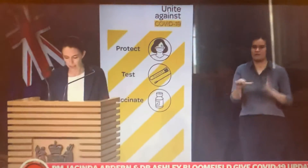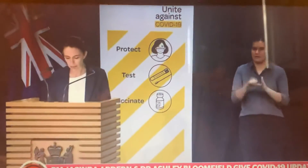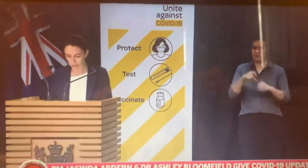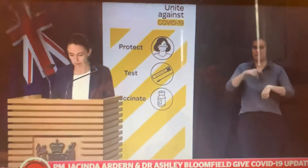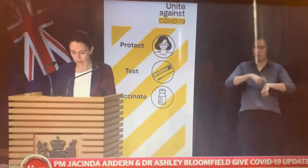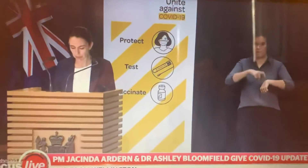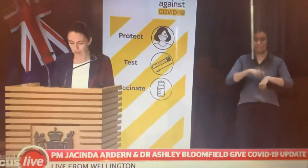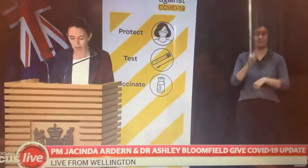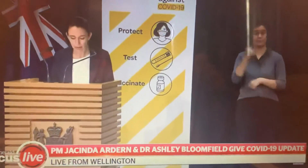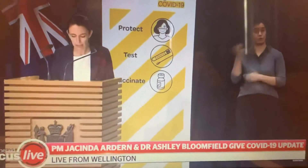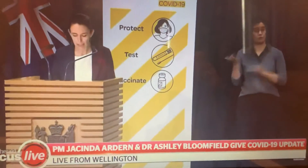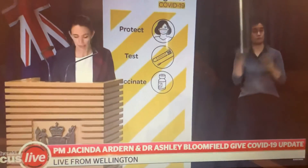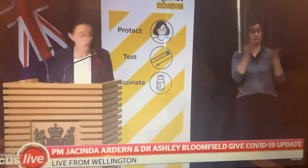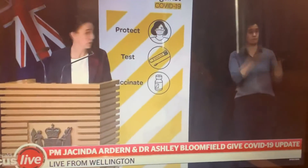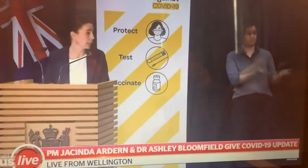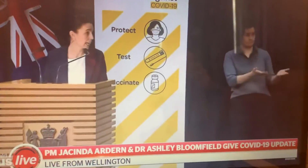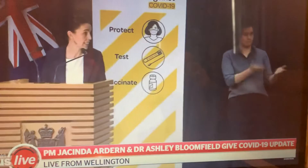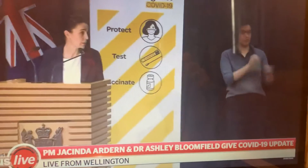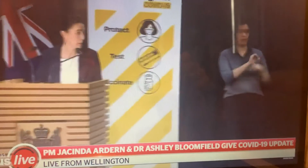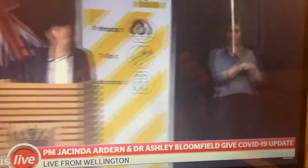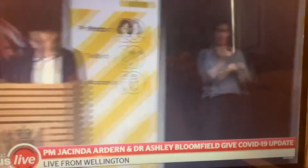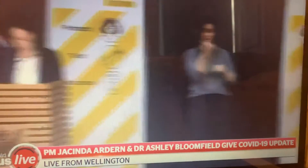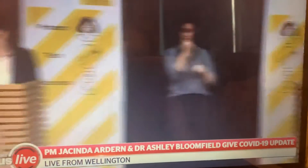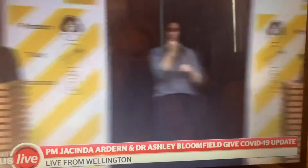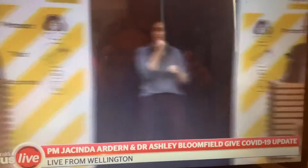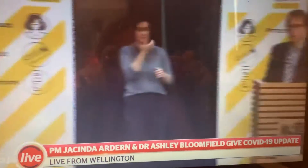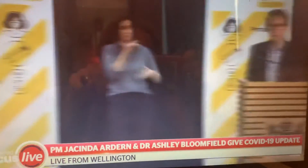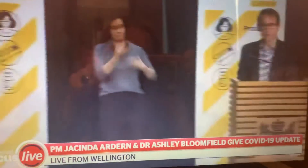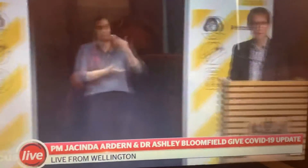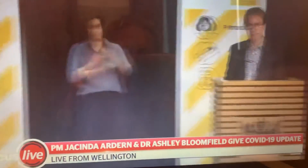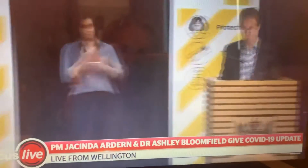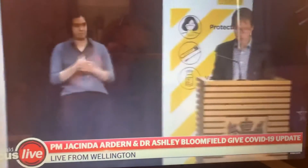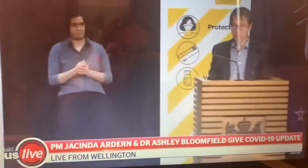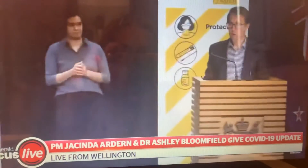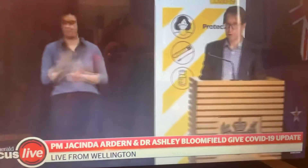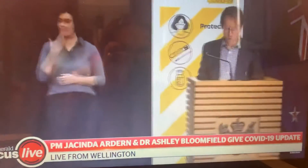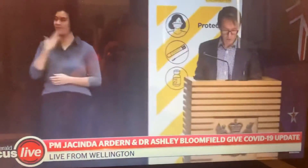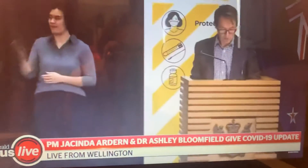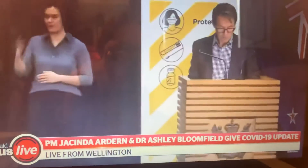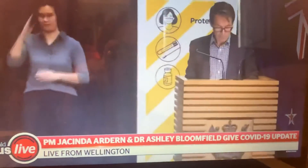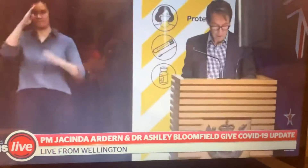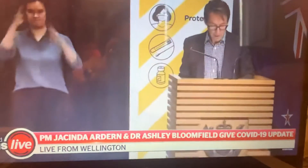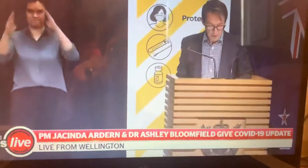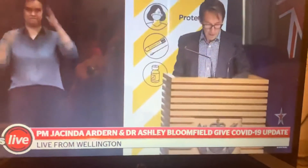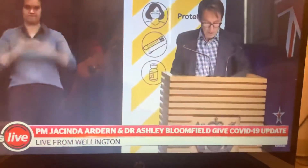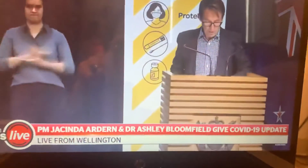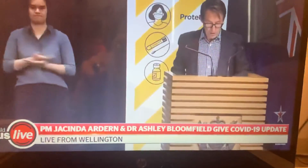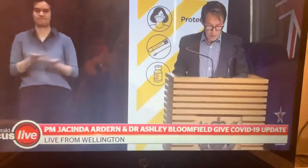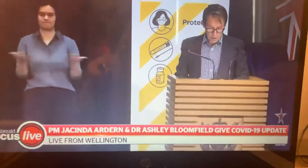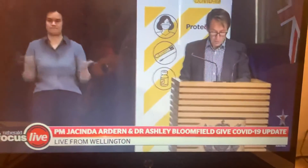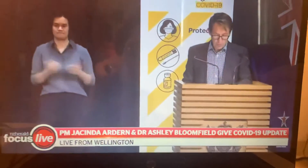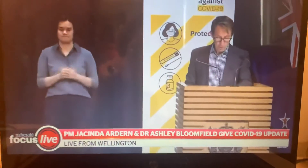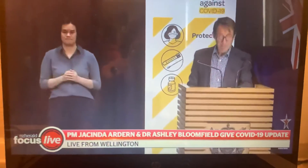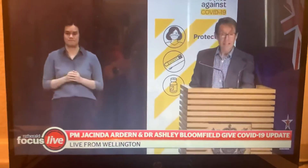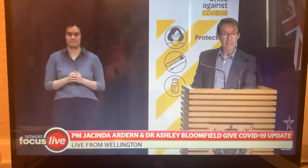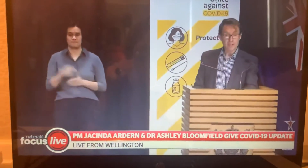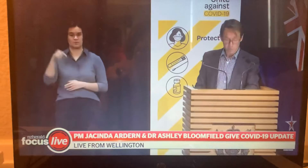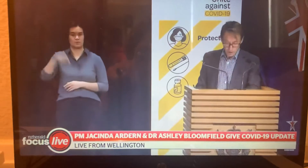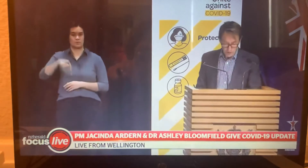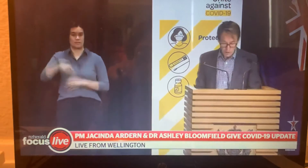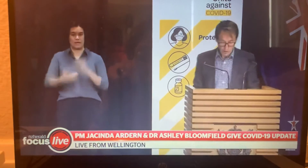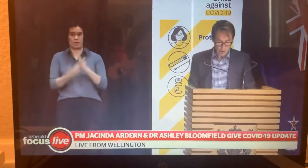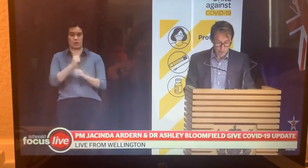to Dr. Ashley Bloomfield to update us on the case numbers. Thank you, Prime Minister. Kia ora koutou katoa. So today we're